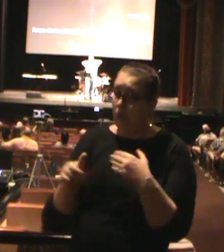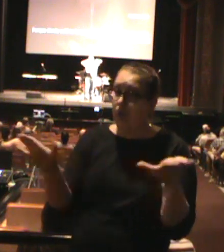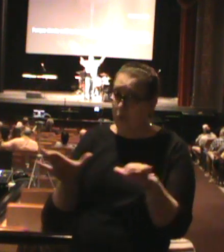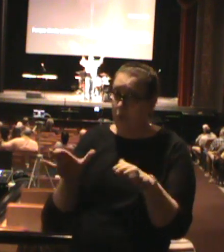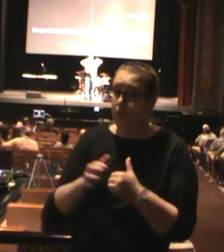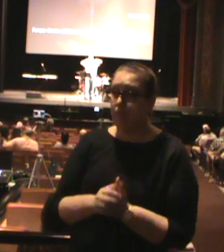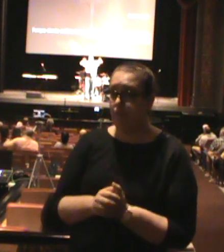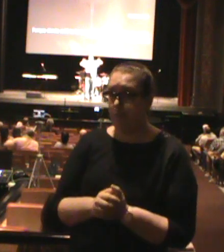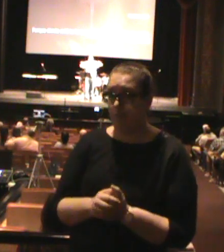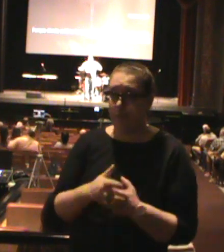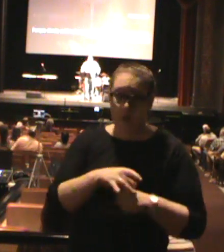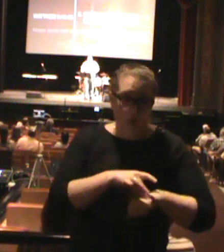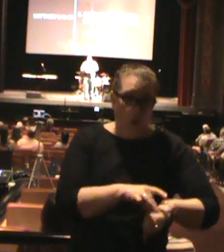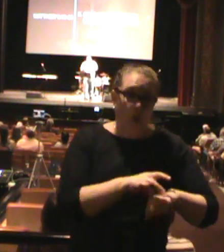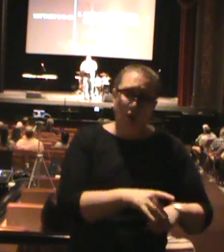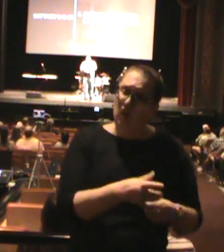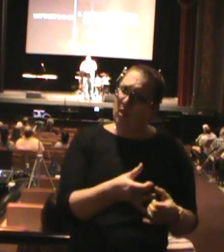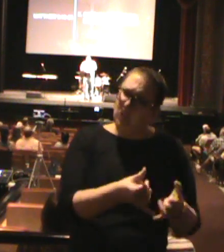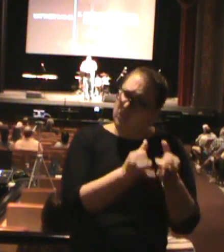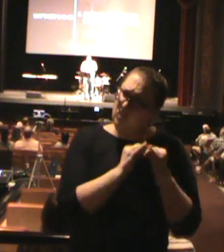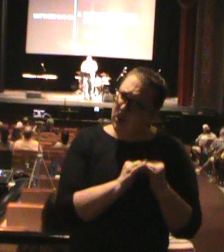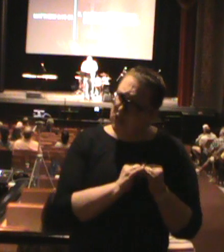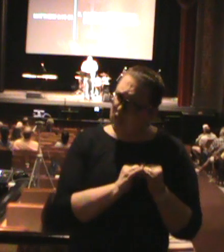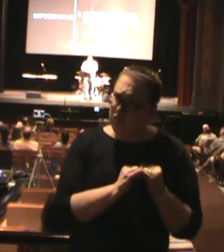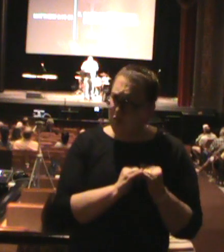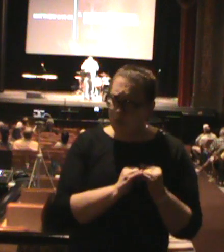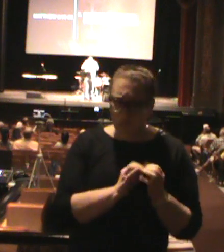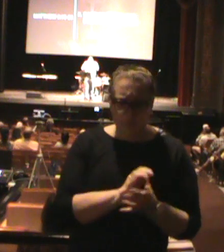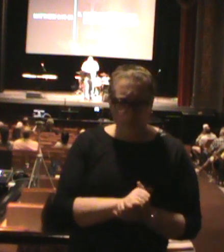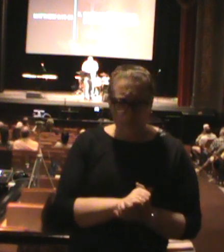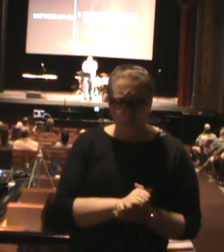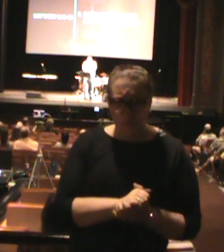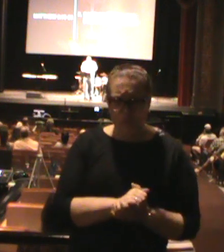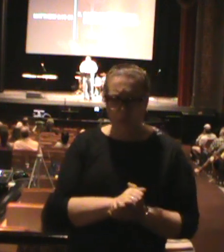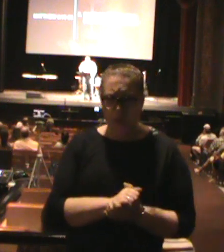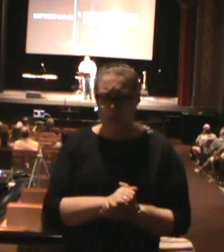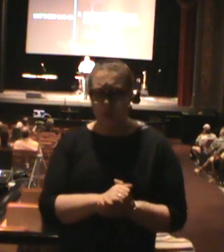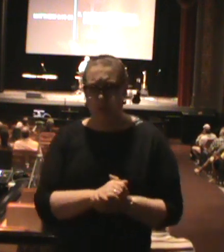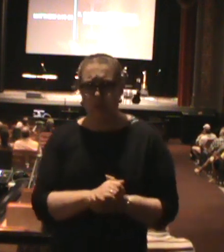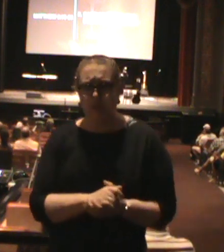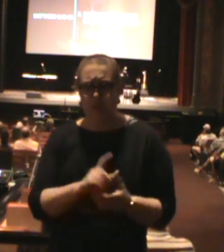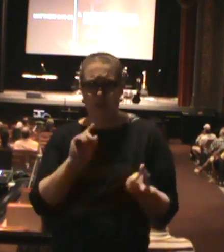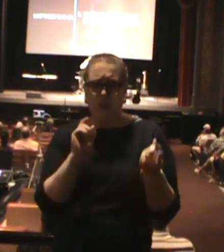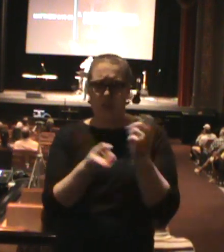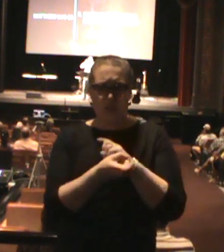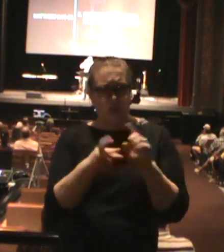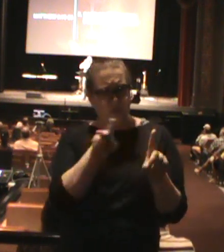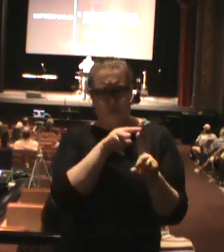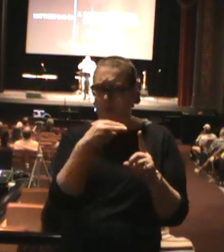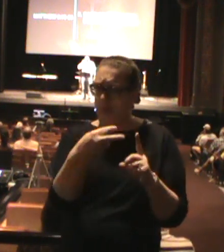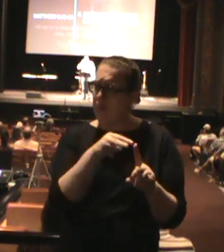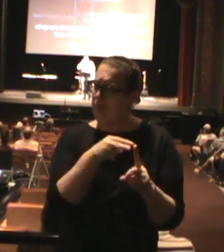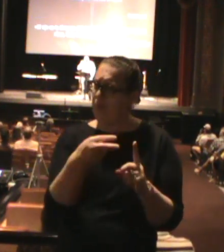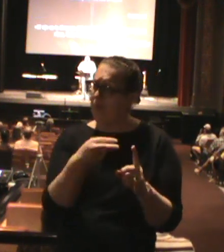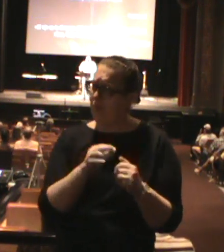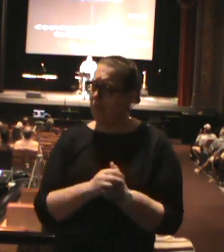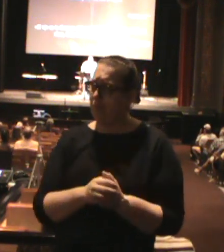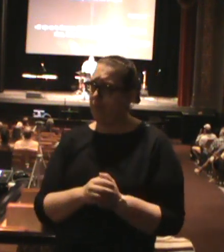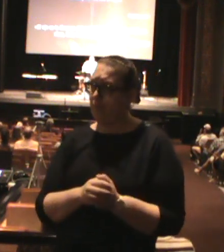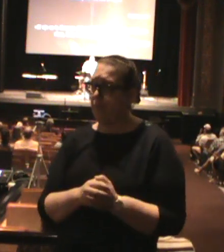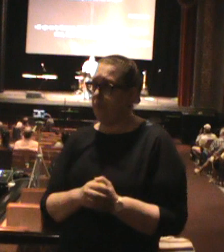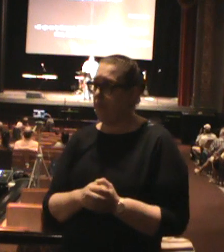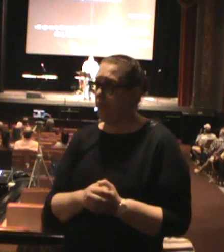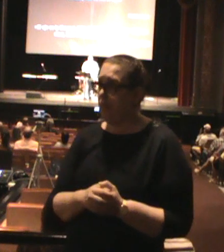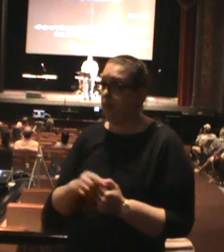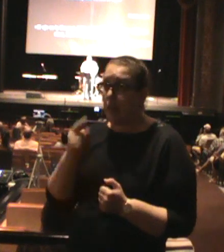do. Earthly treasures can sway the heart, but earthly treasures distort your vision. This is what it says in verses 22 through 23. It says, "The eye